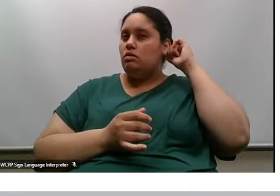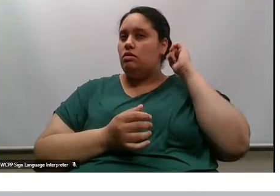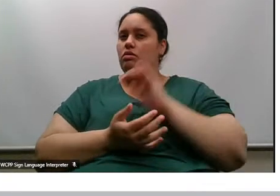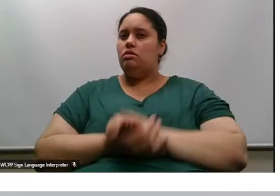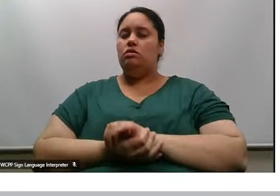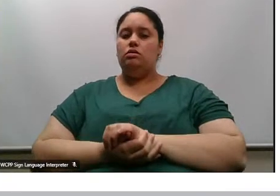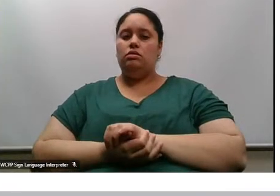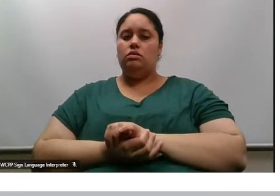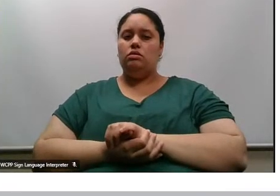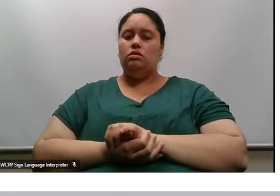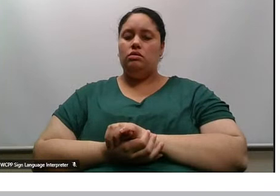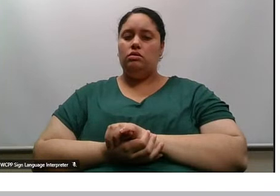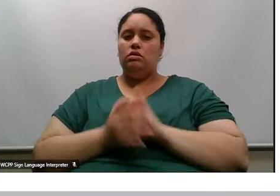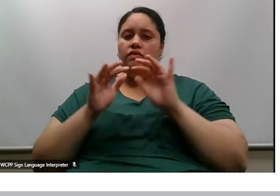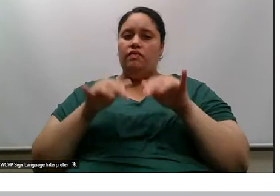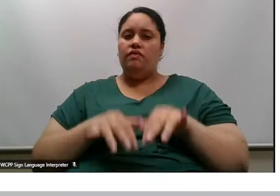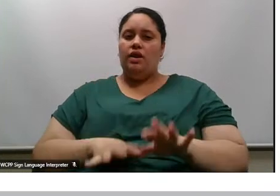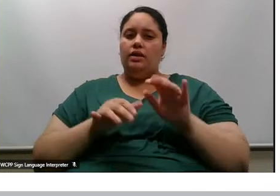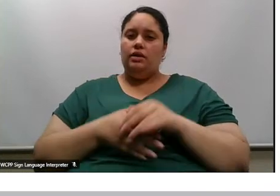flooding.